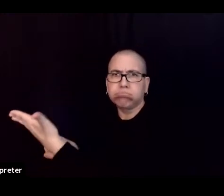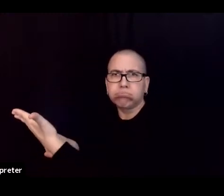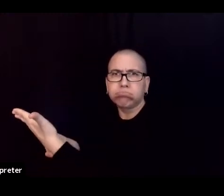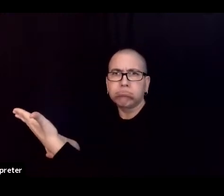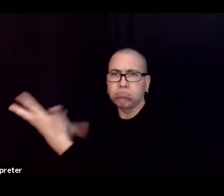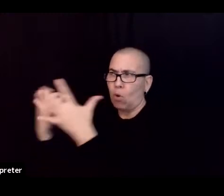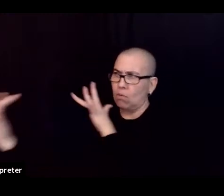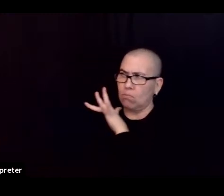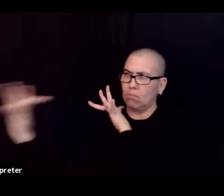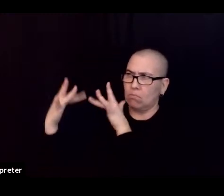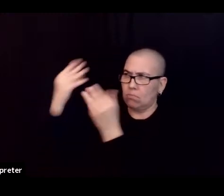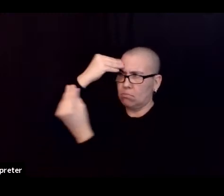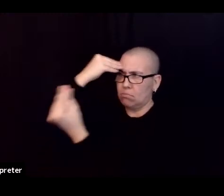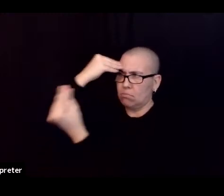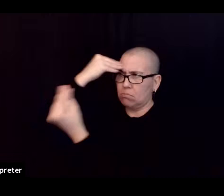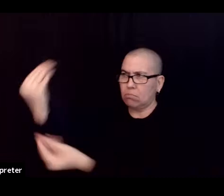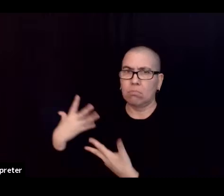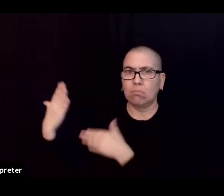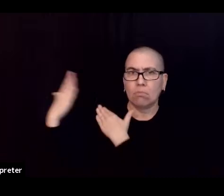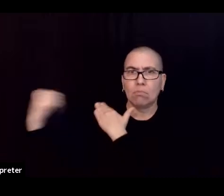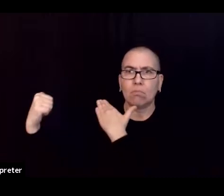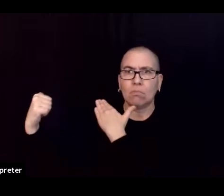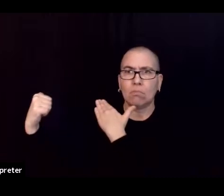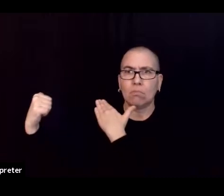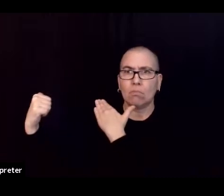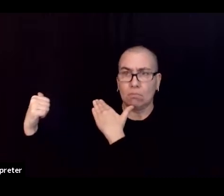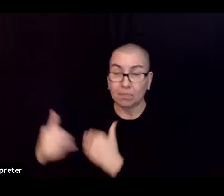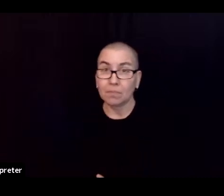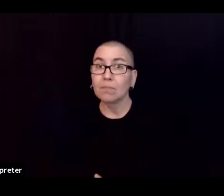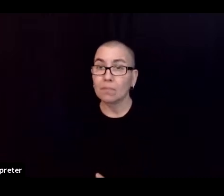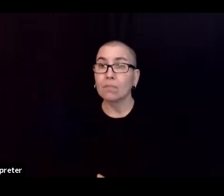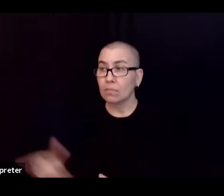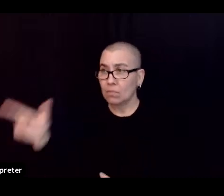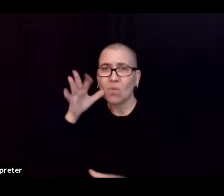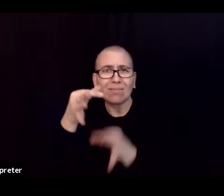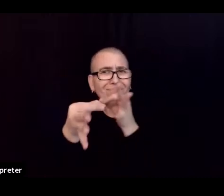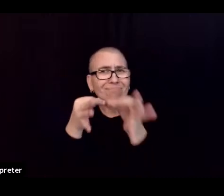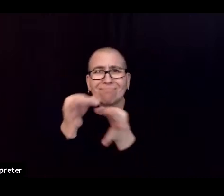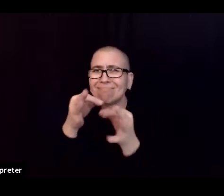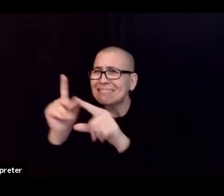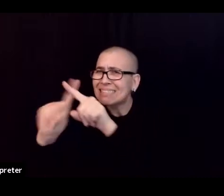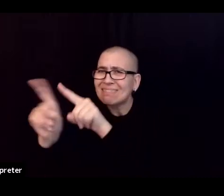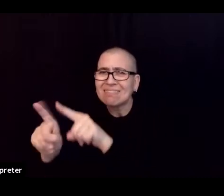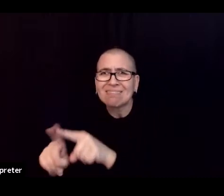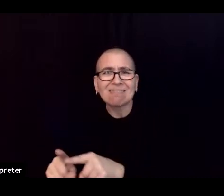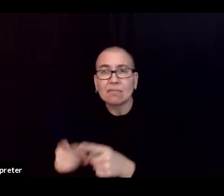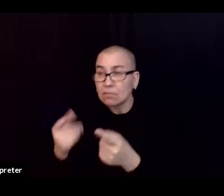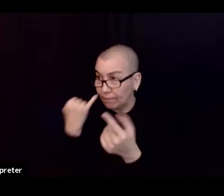on each individual employer. But it will be a mix of opportunities.